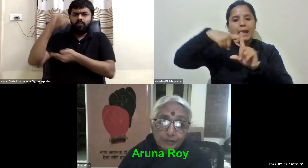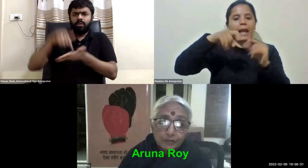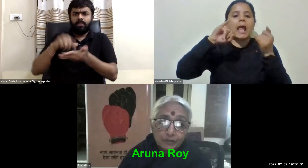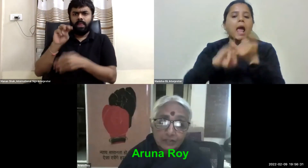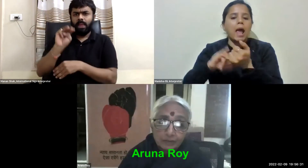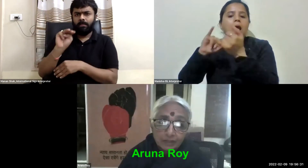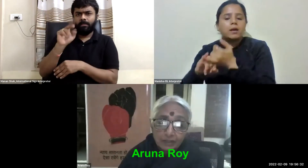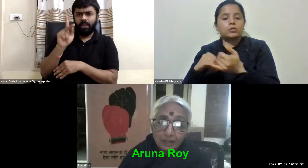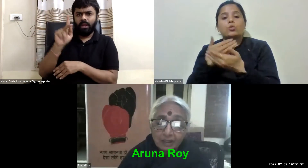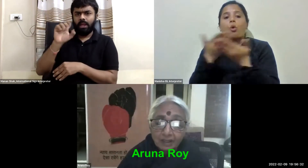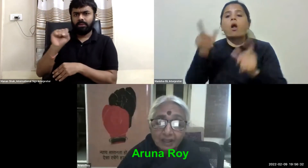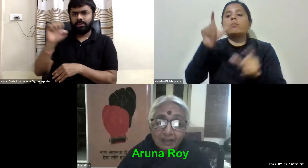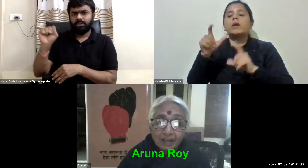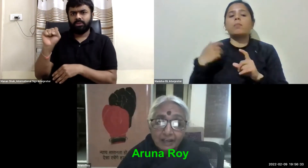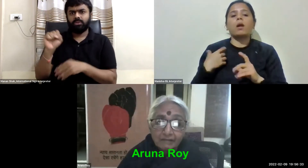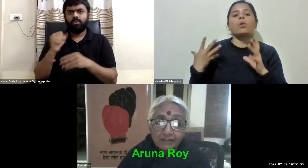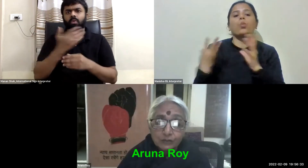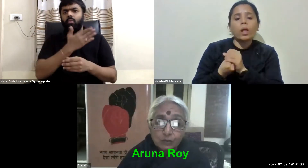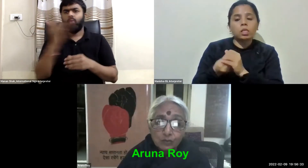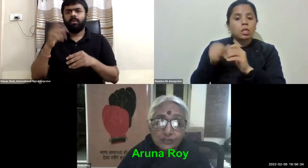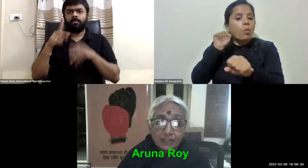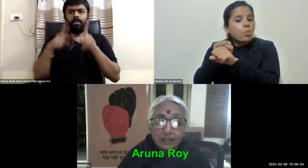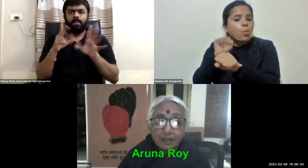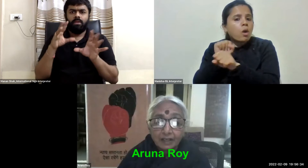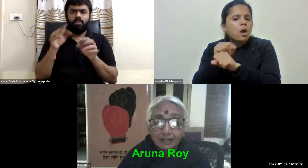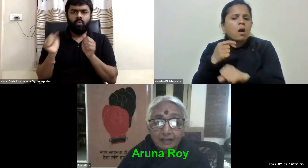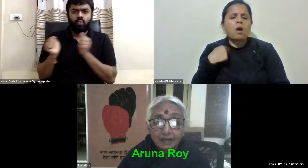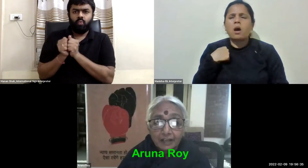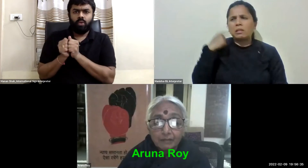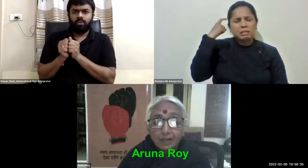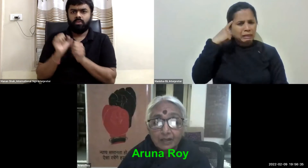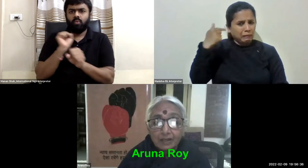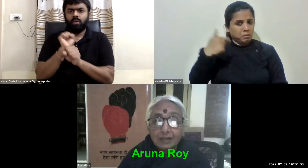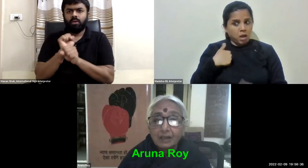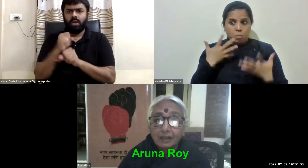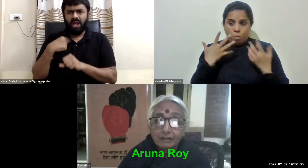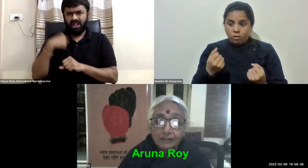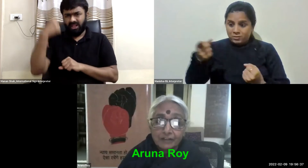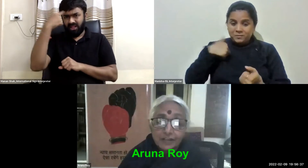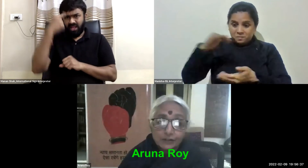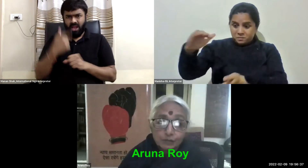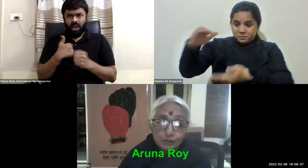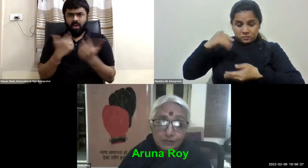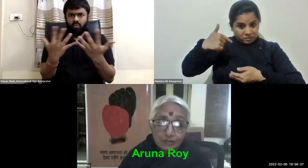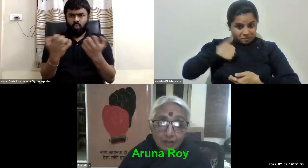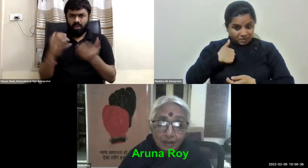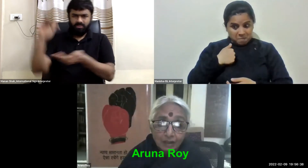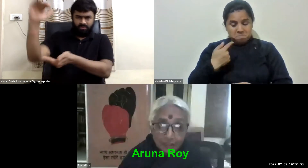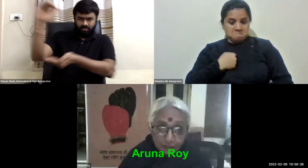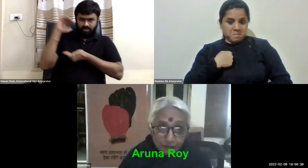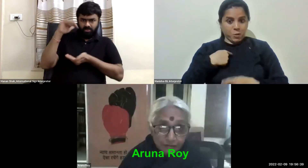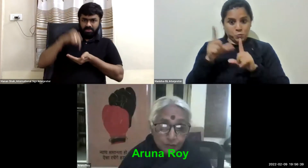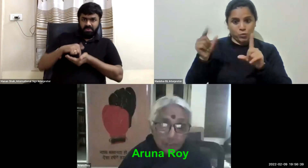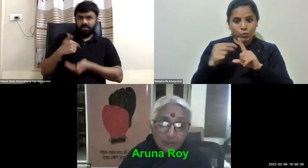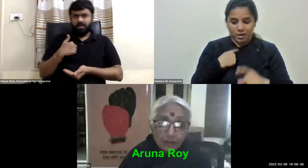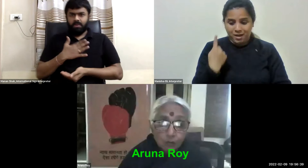of people working with me. And I don't think I can claim any of these attributes as a